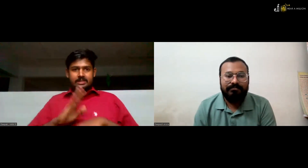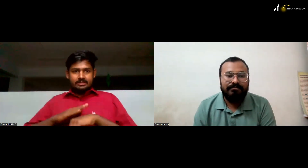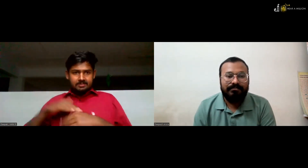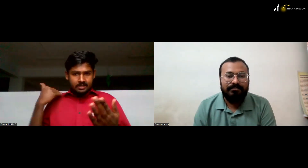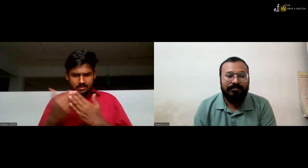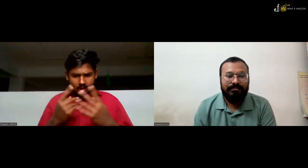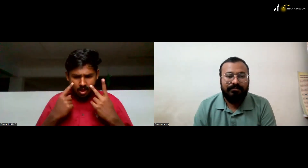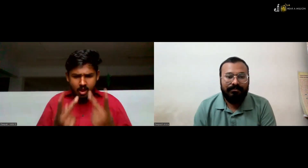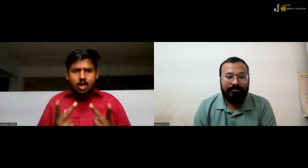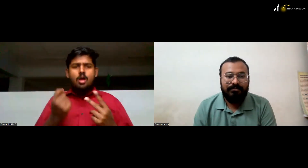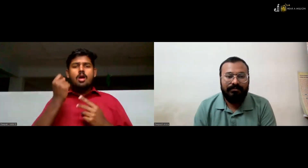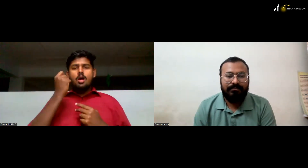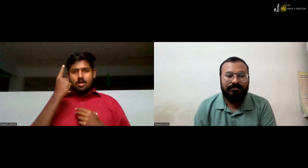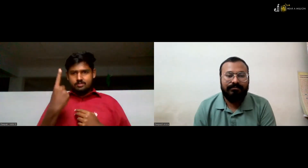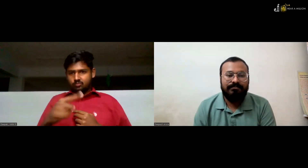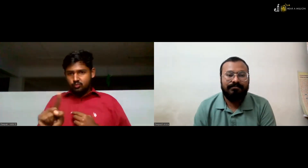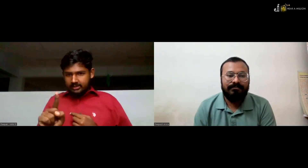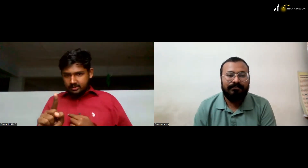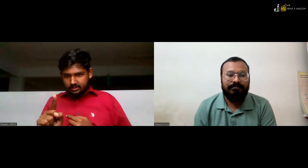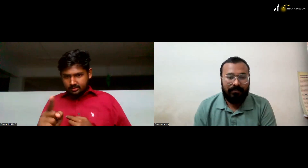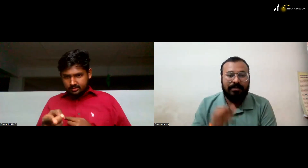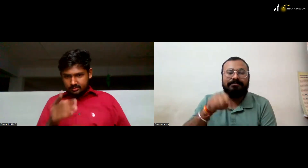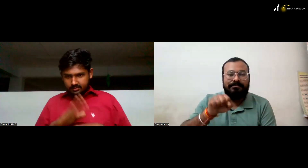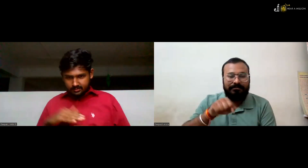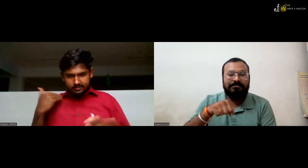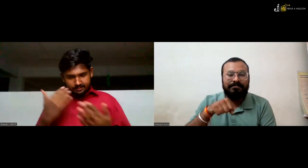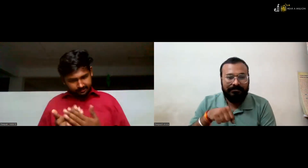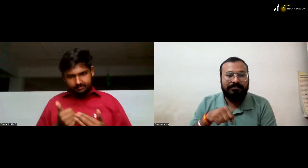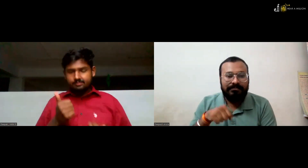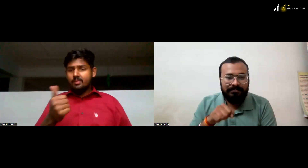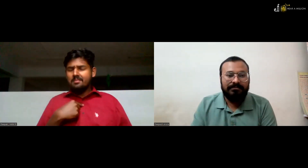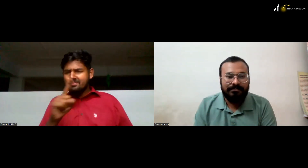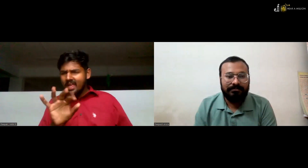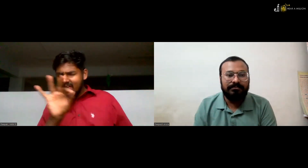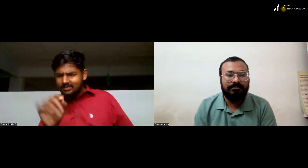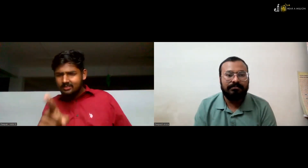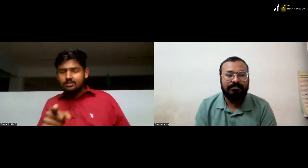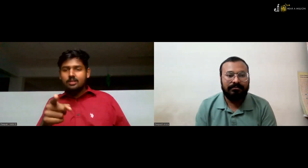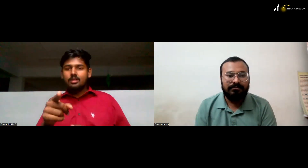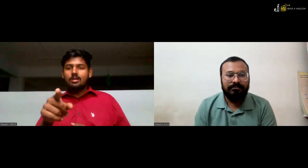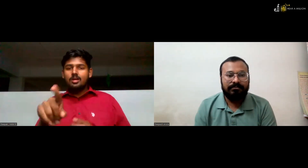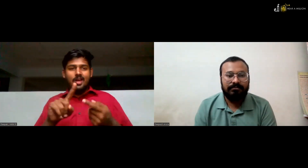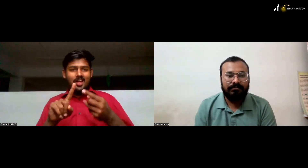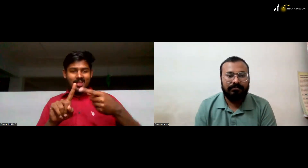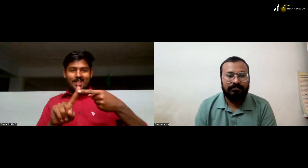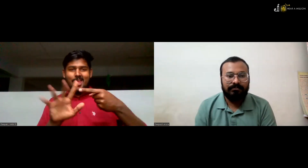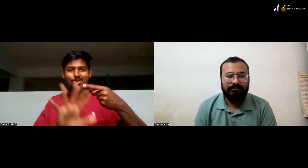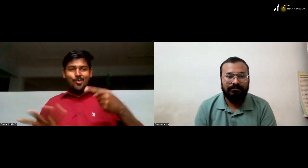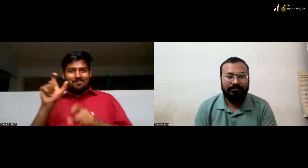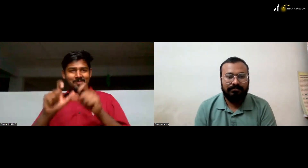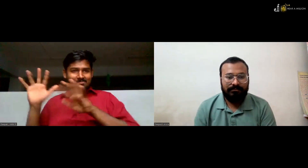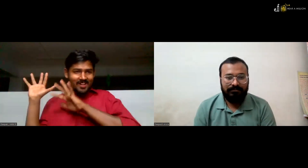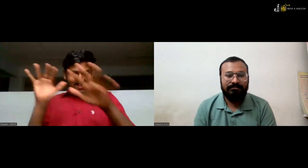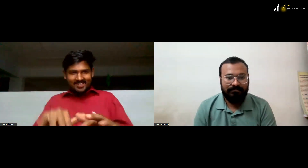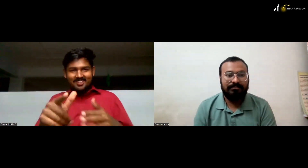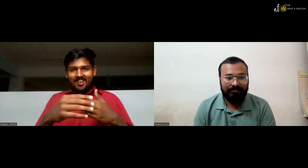segments. Okay, so you said that's really nice, but this was how you experienced what. But